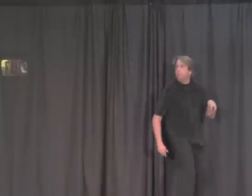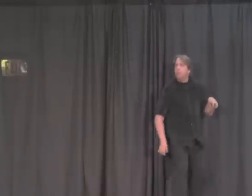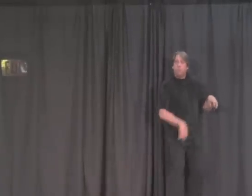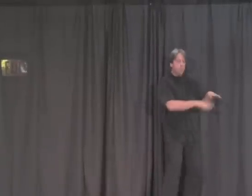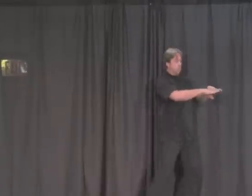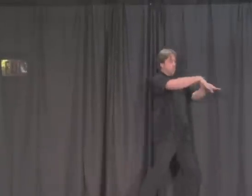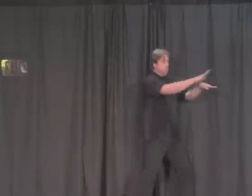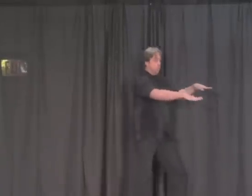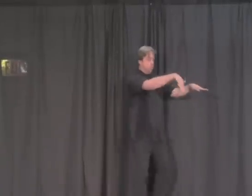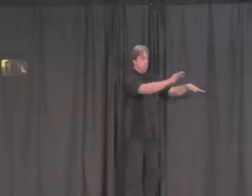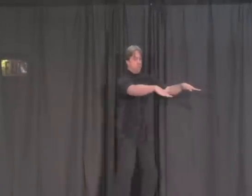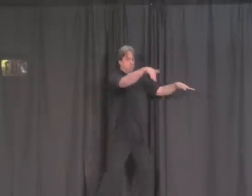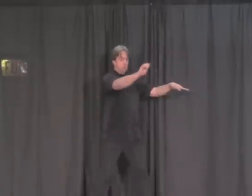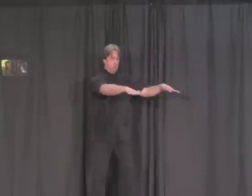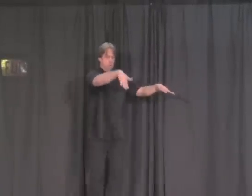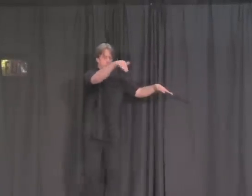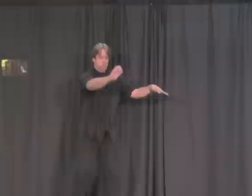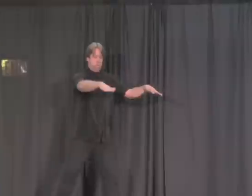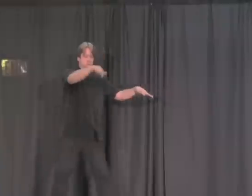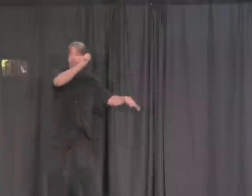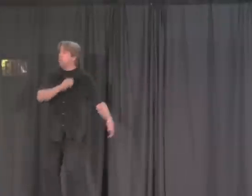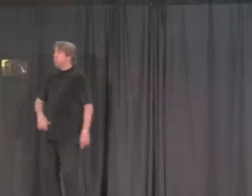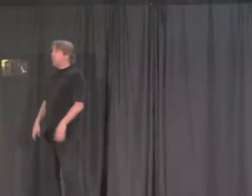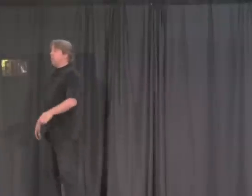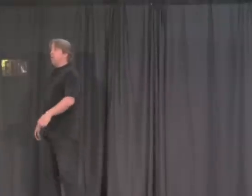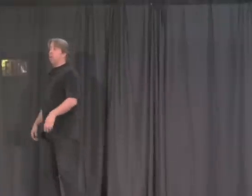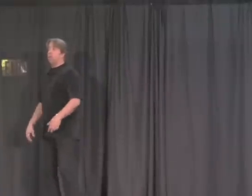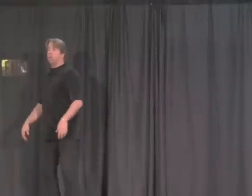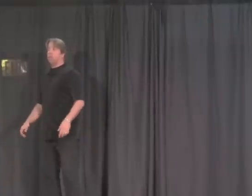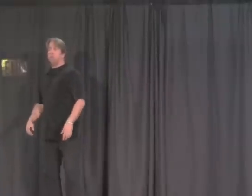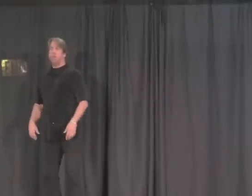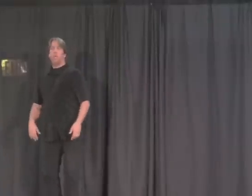So he got his attention by creating a wave. Which shook me.